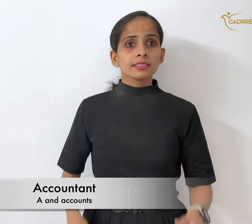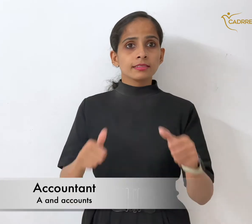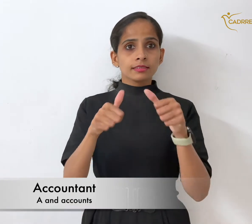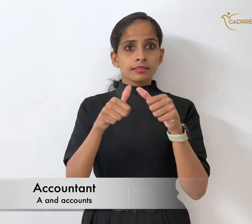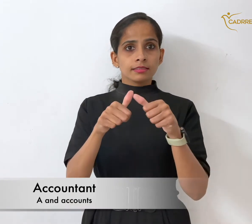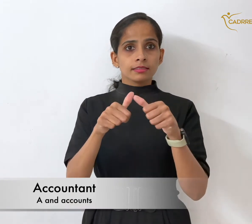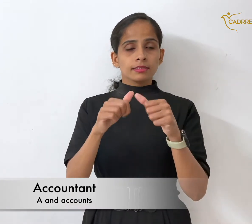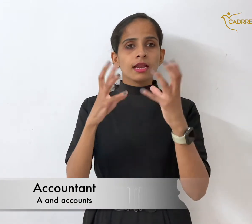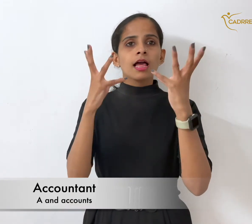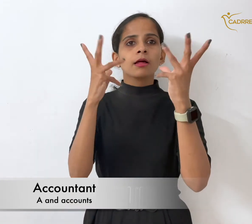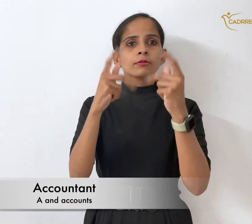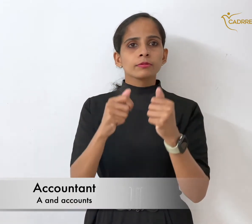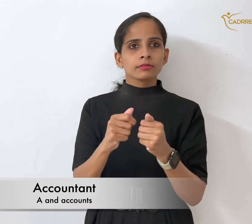Accountant.